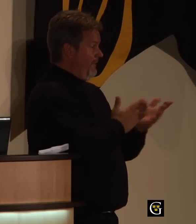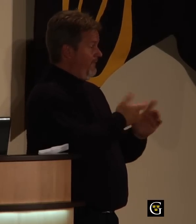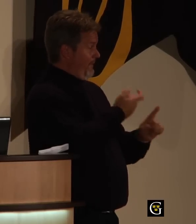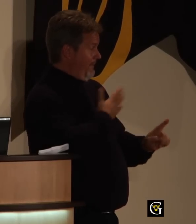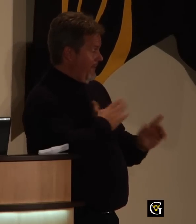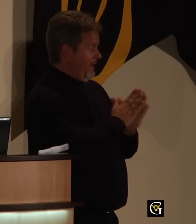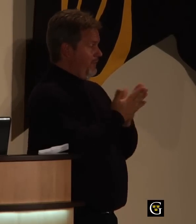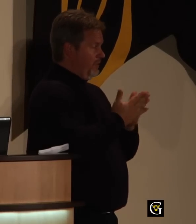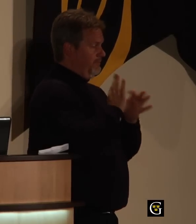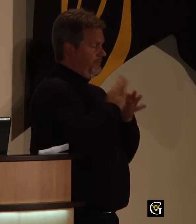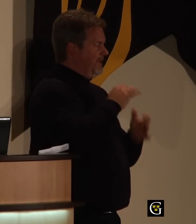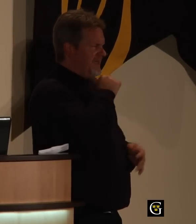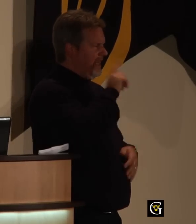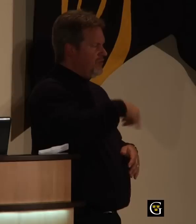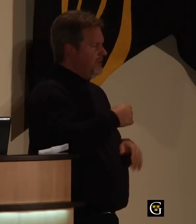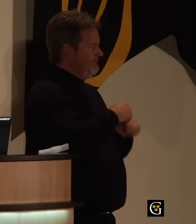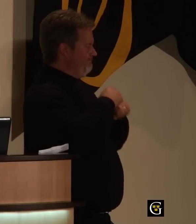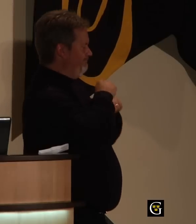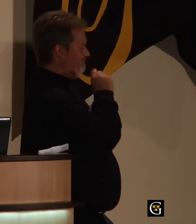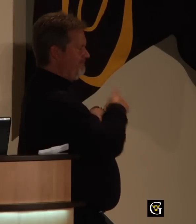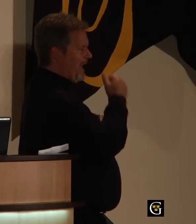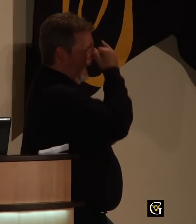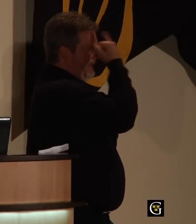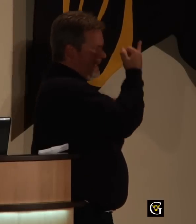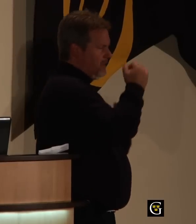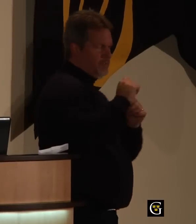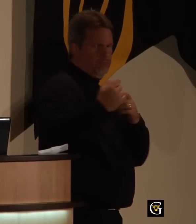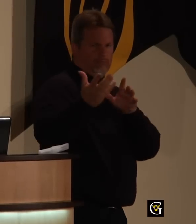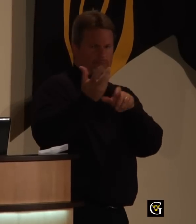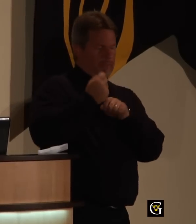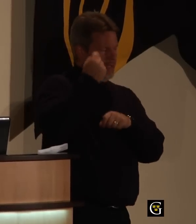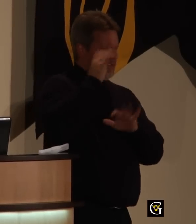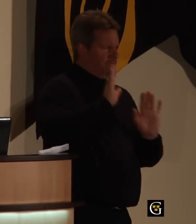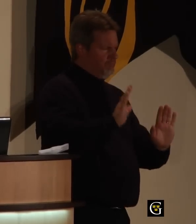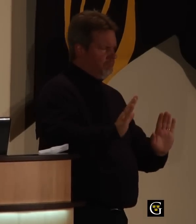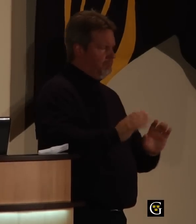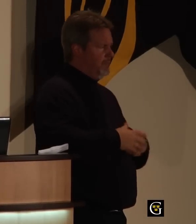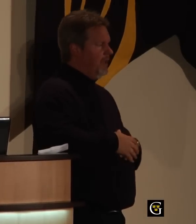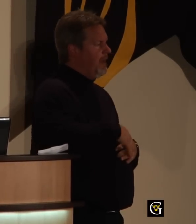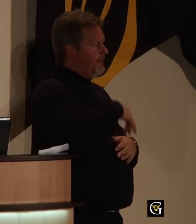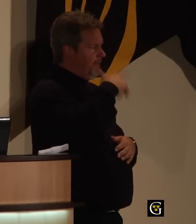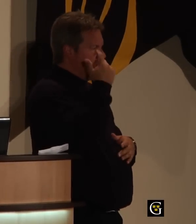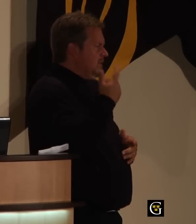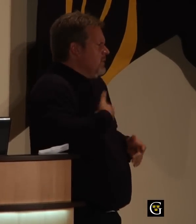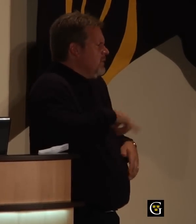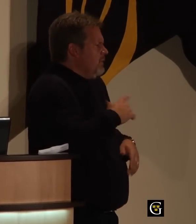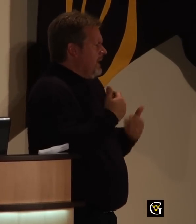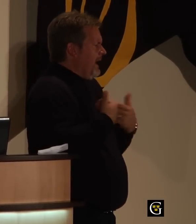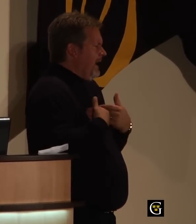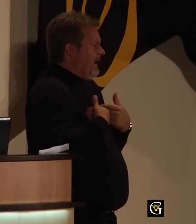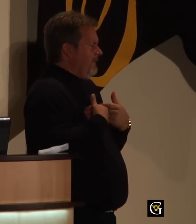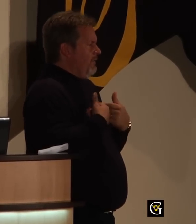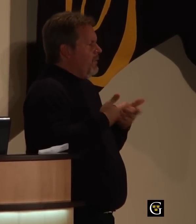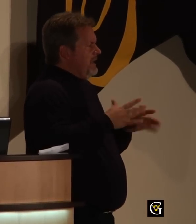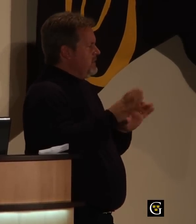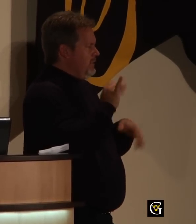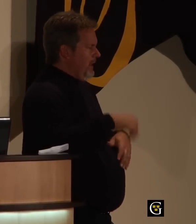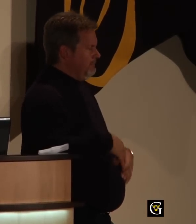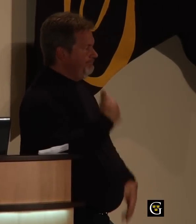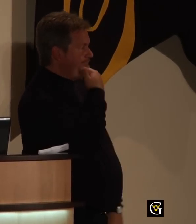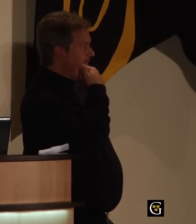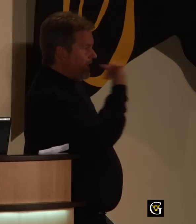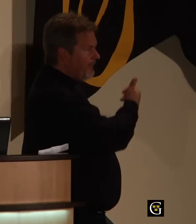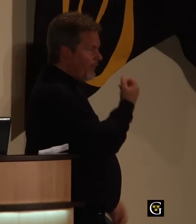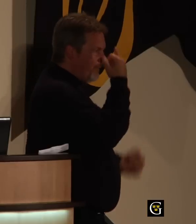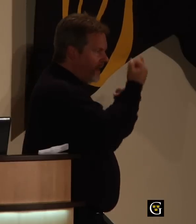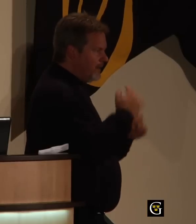much the transmission of ideas, because we already have excellent technology for the transmission of ideas. It's called telephones, it's called email,